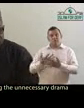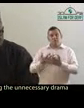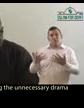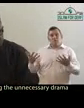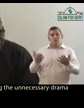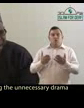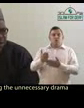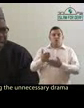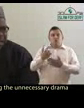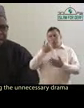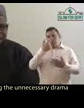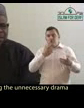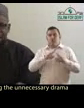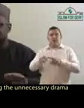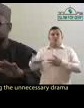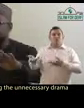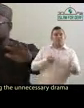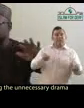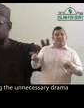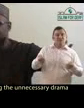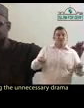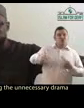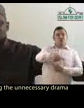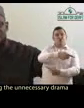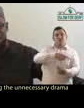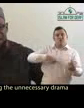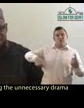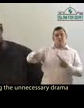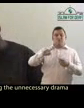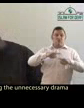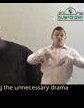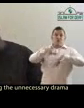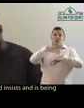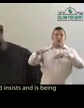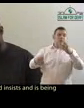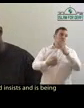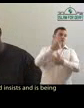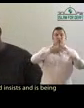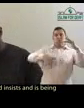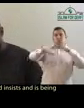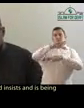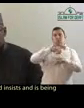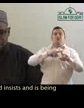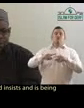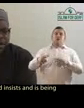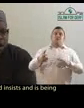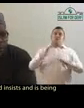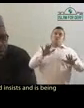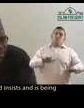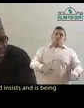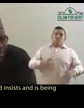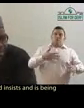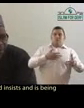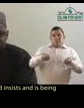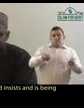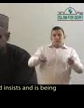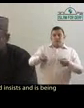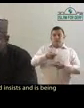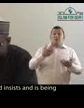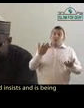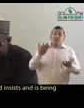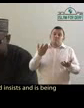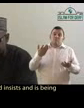it's just an issue of managing the unnecessary drama that's going on. But ultimately, if